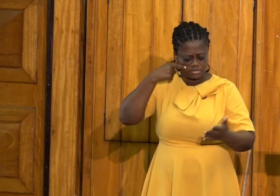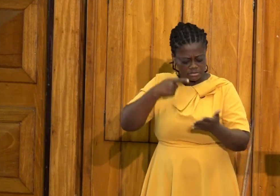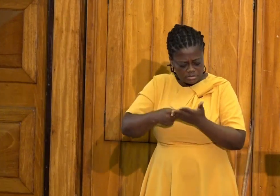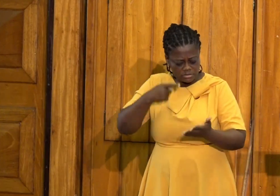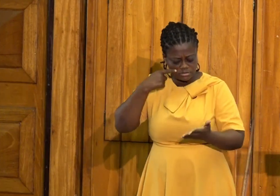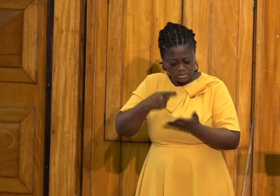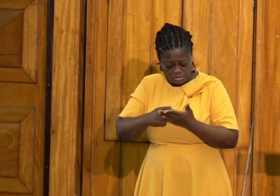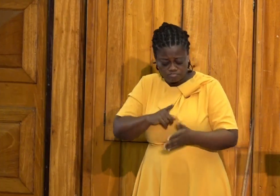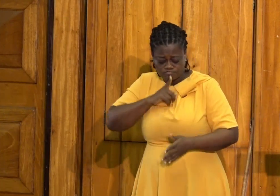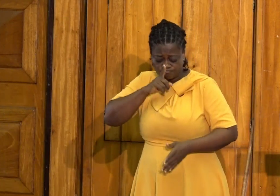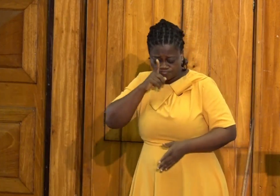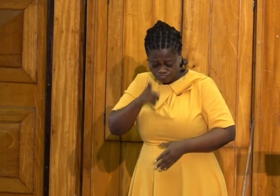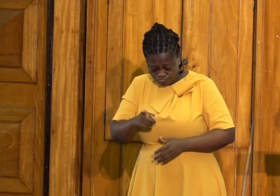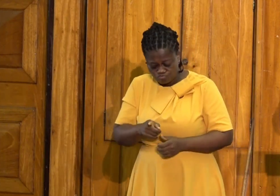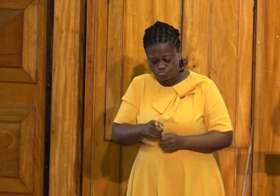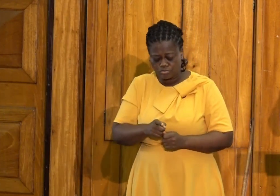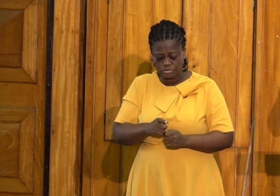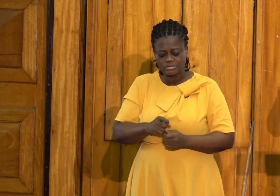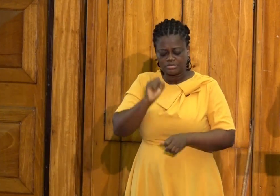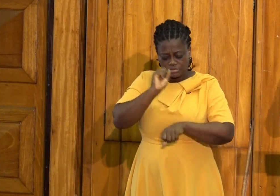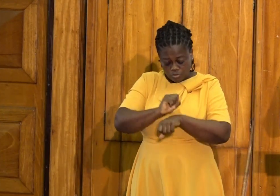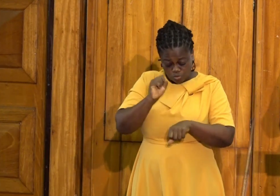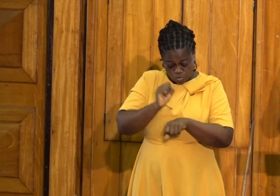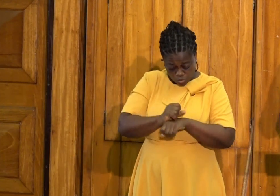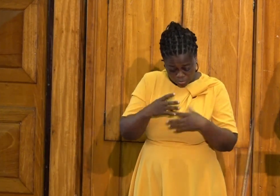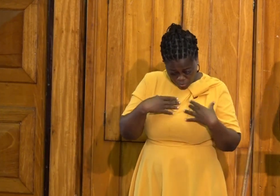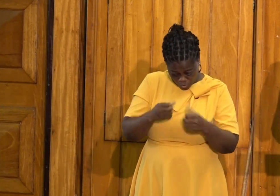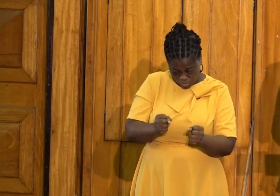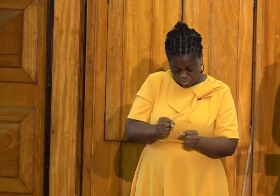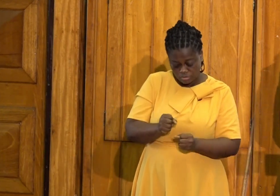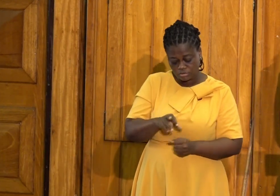recurrence differed by the treatment method.